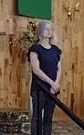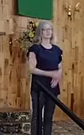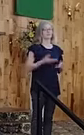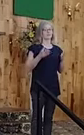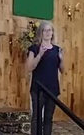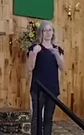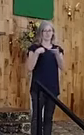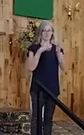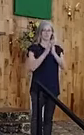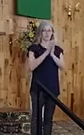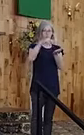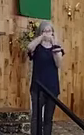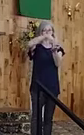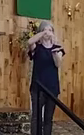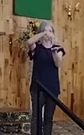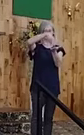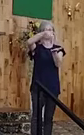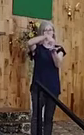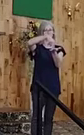Let us pray.